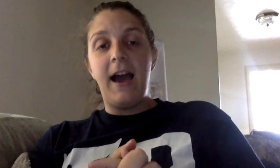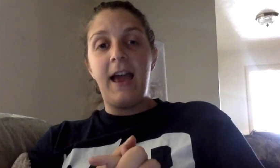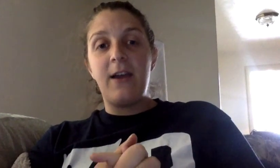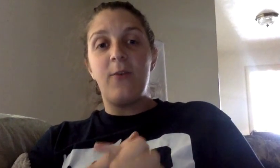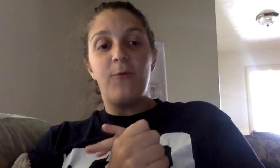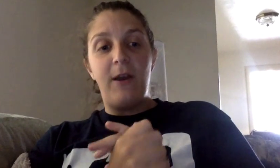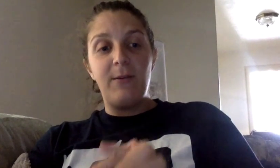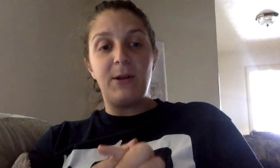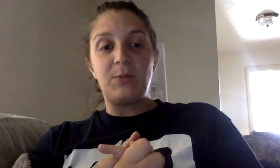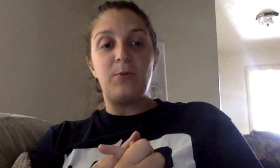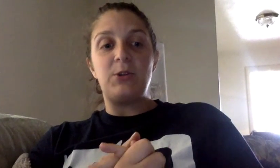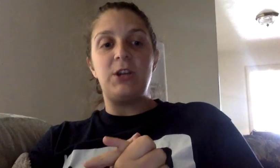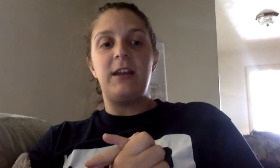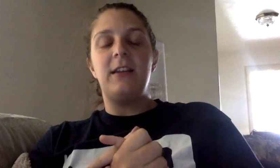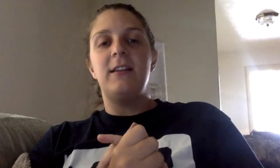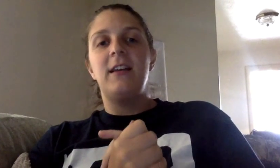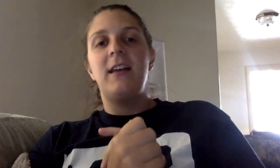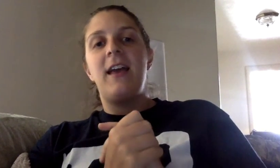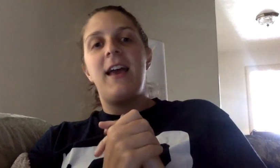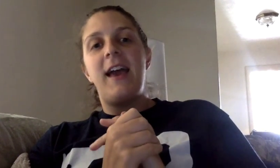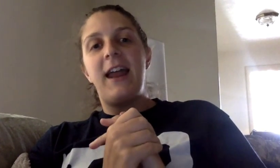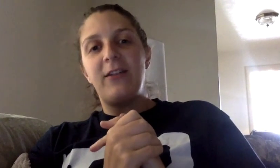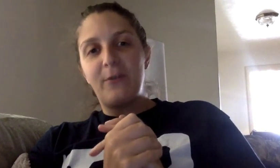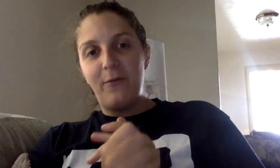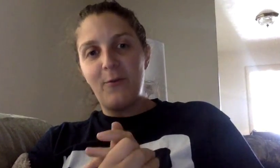I very much appreciate it. And